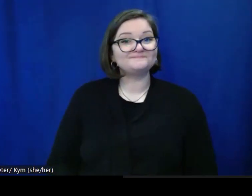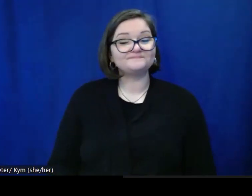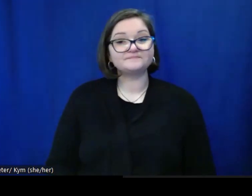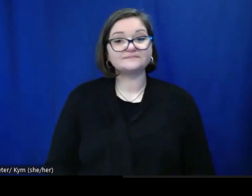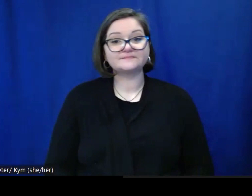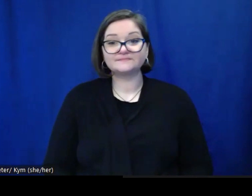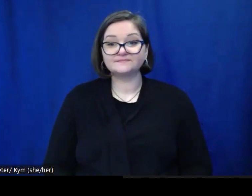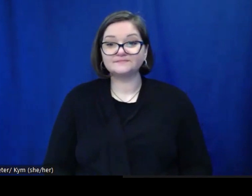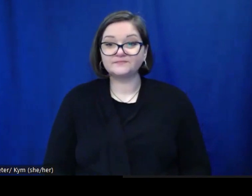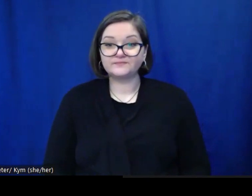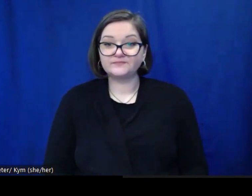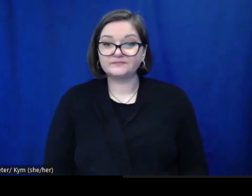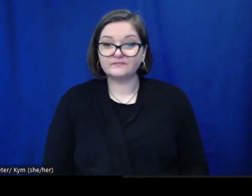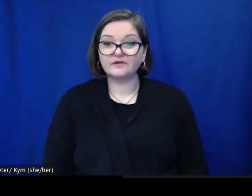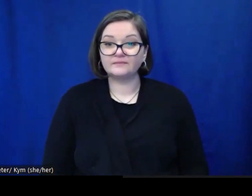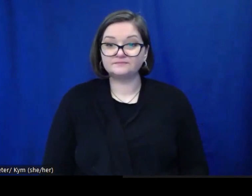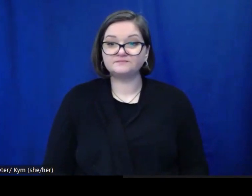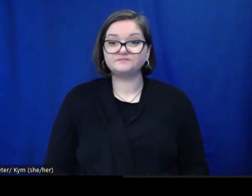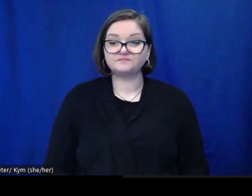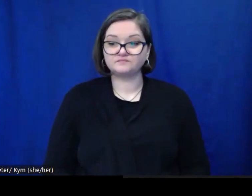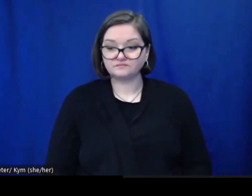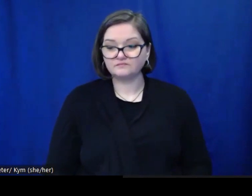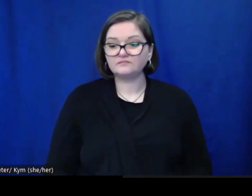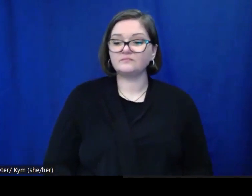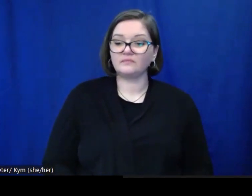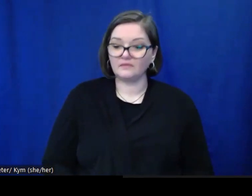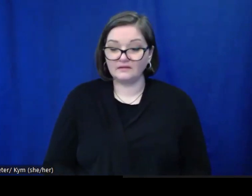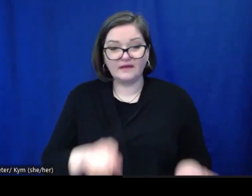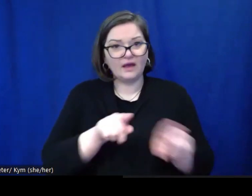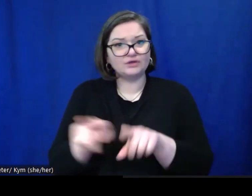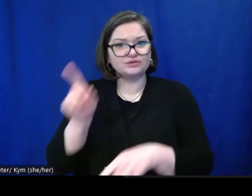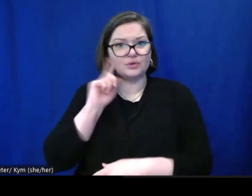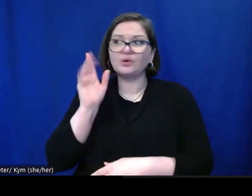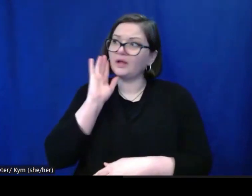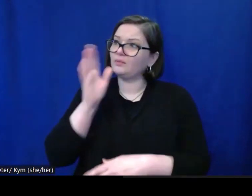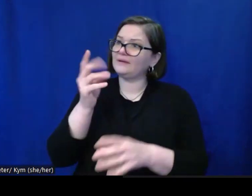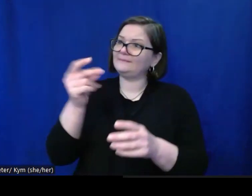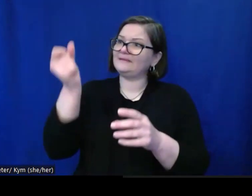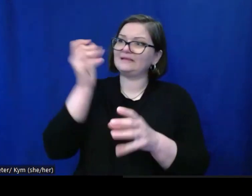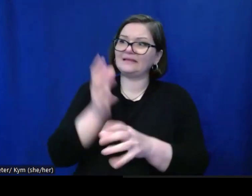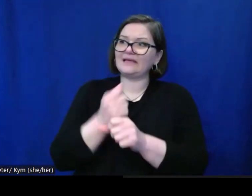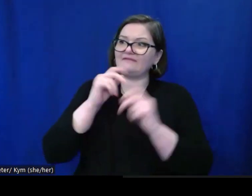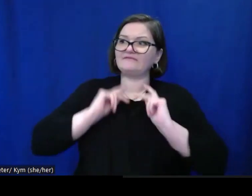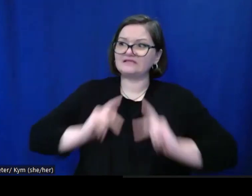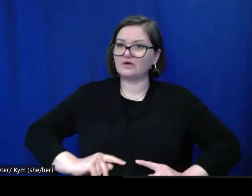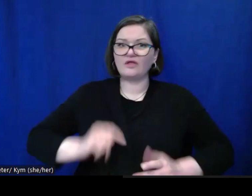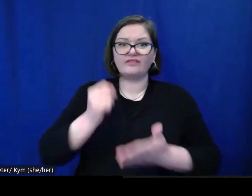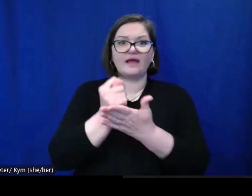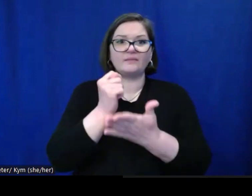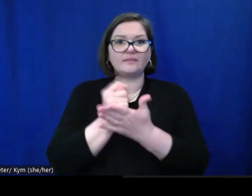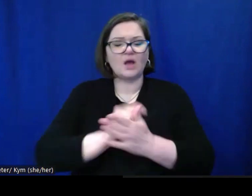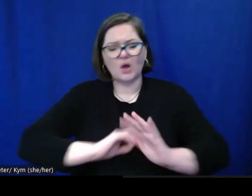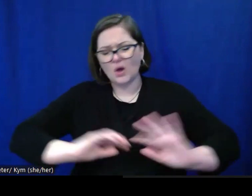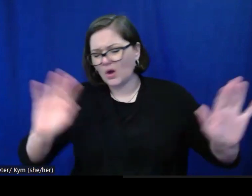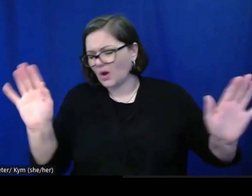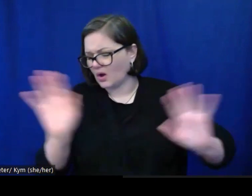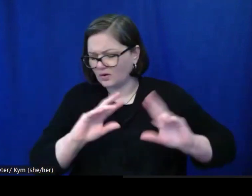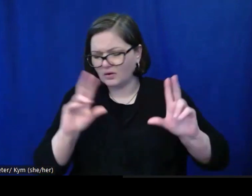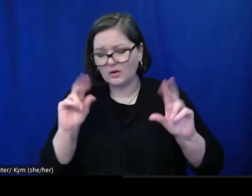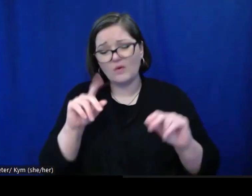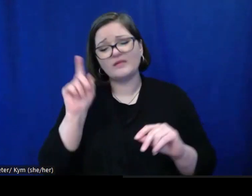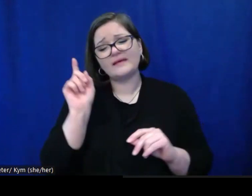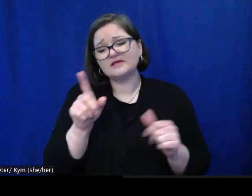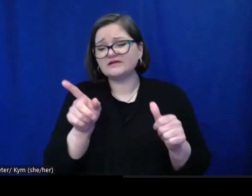them. They were also told they were going to get physical therapy immediately. Oh no, they have to be assessed by the